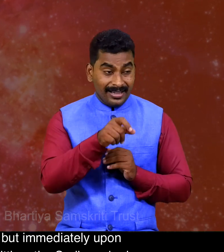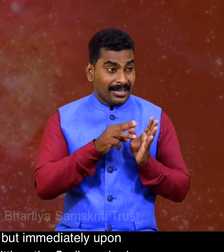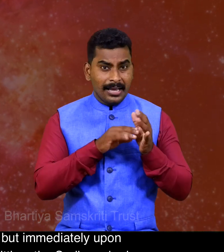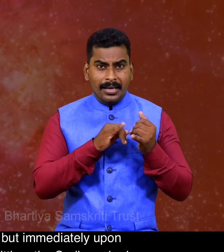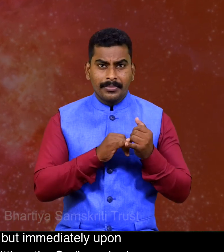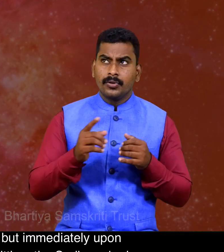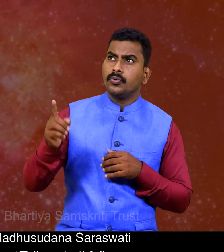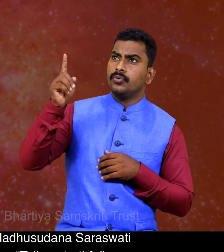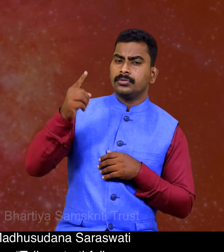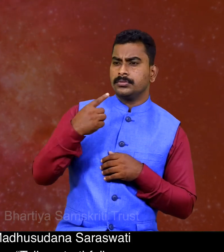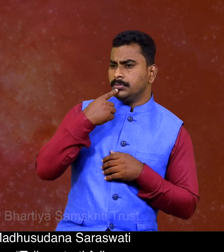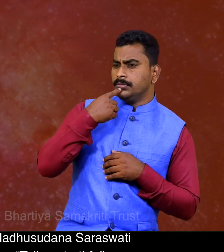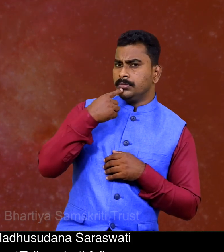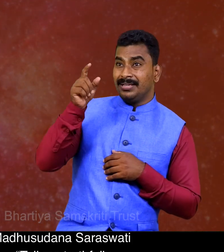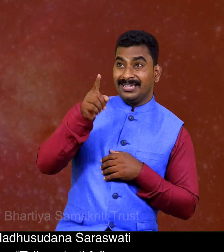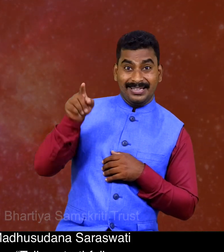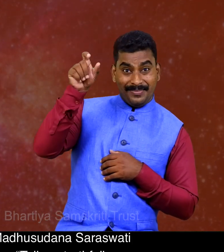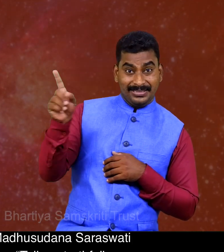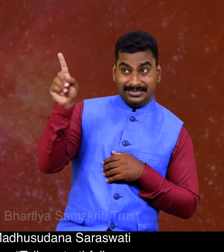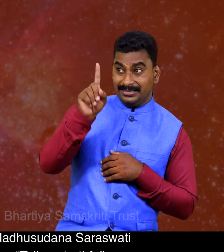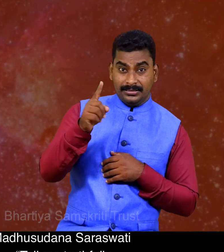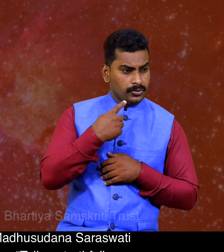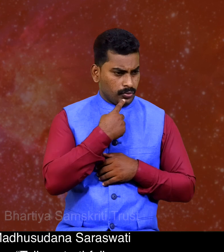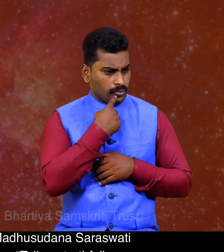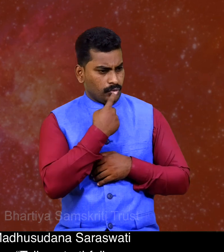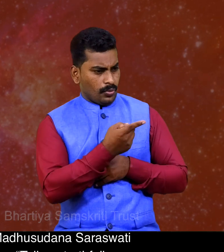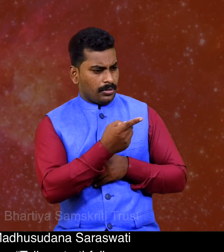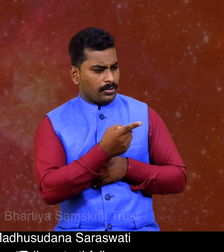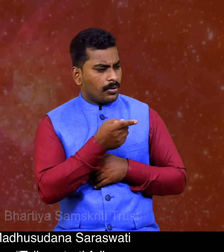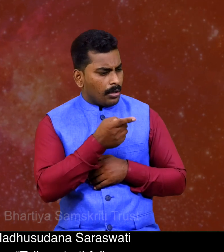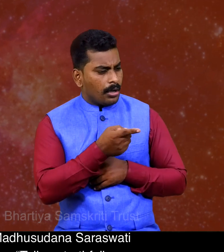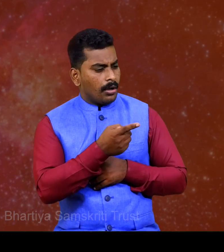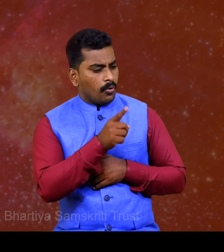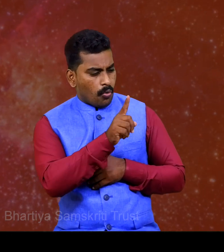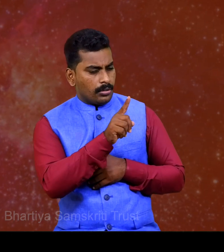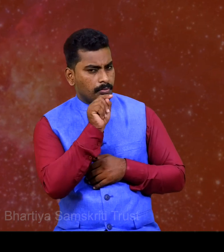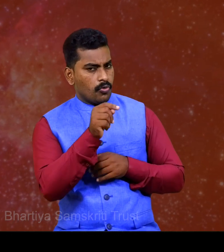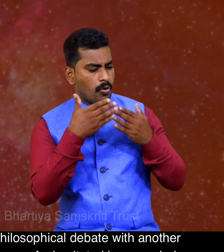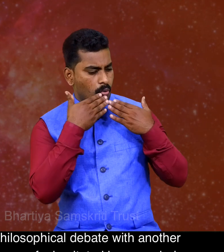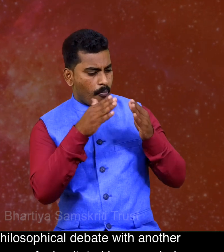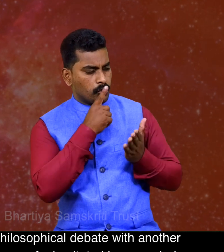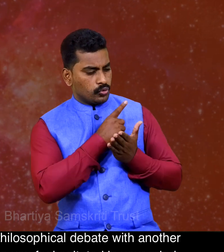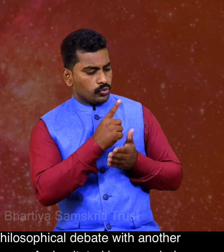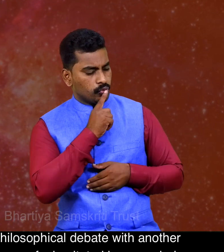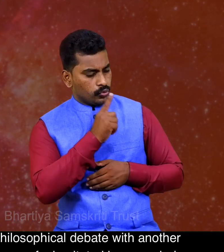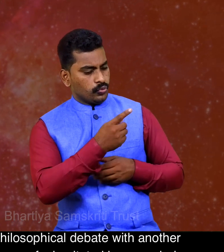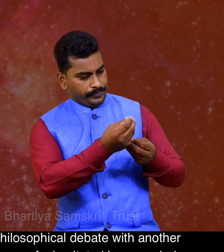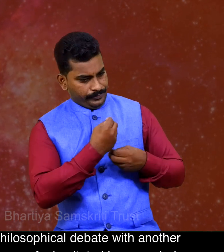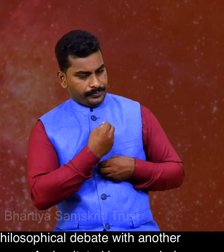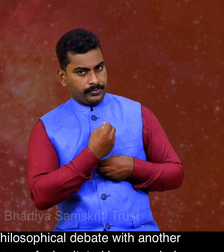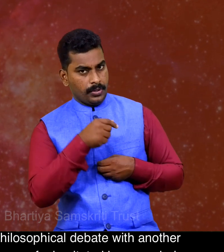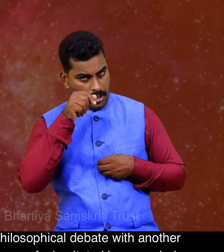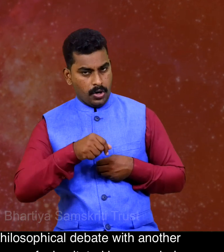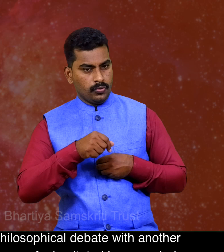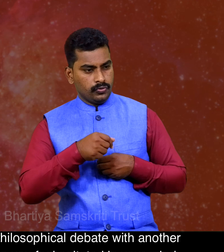the sadhu asked Madhusudana Saraswati, "Tell me truthfully, during a philosophical